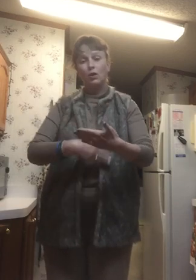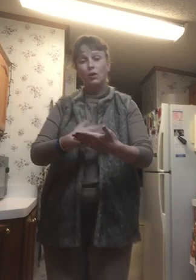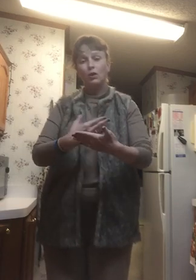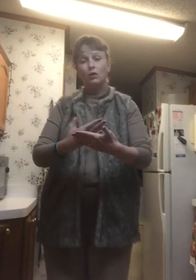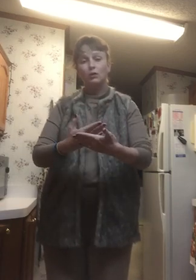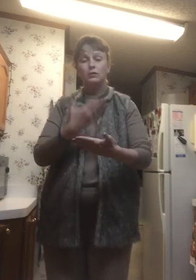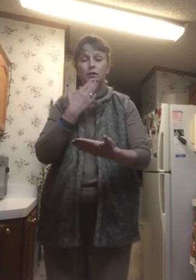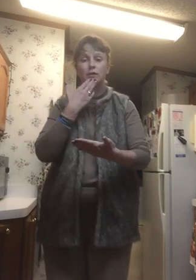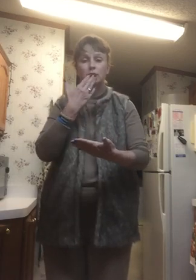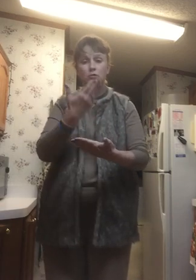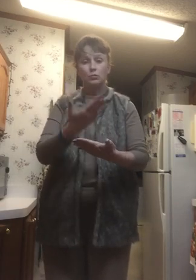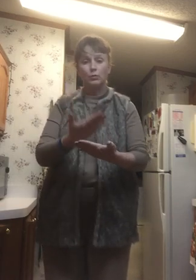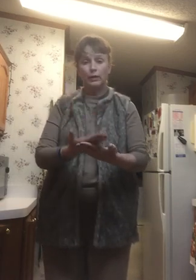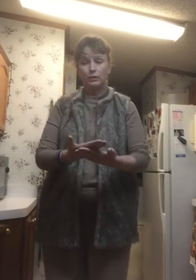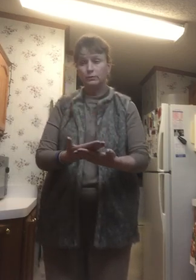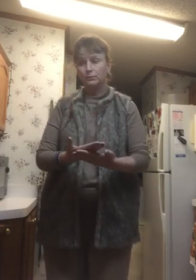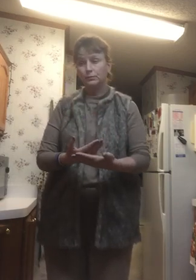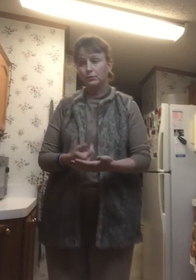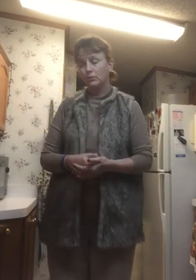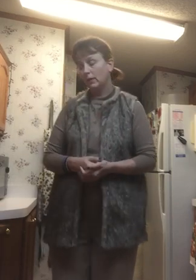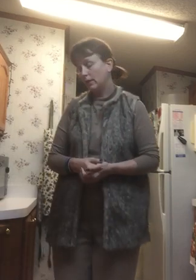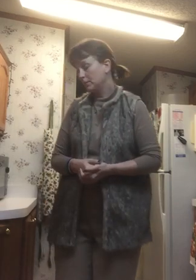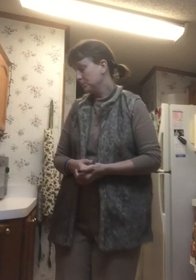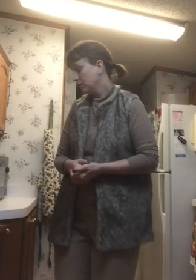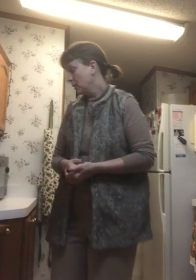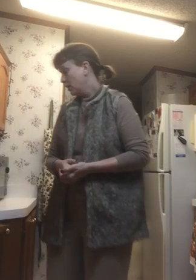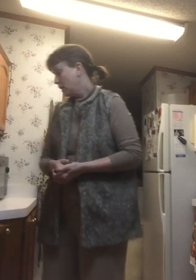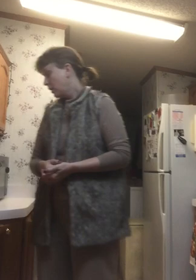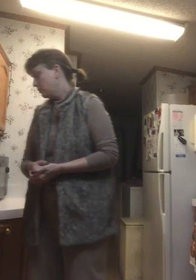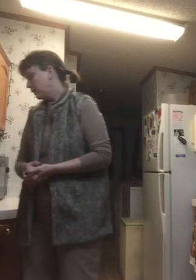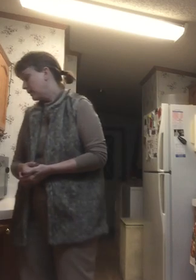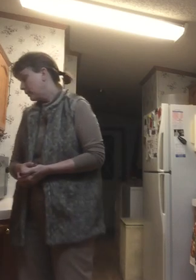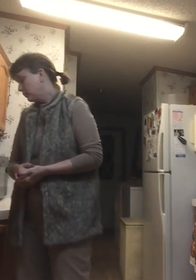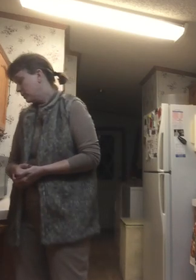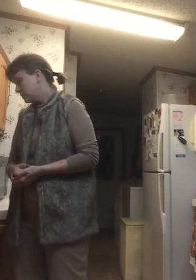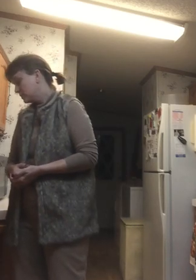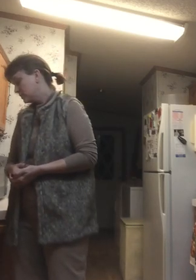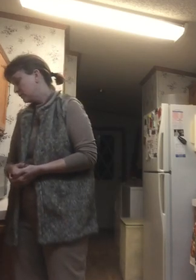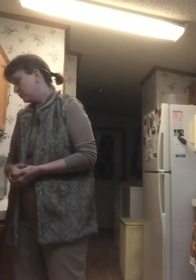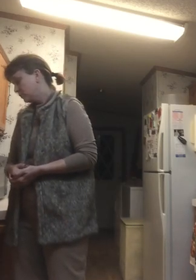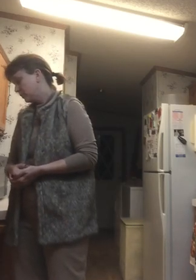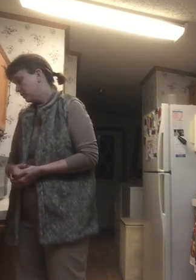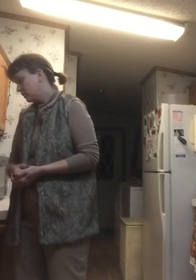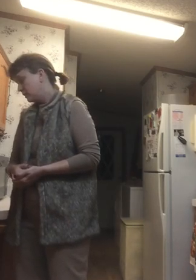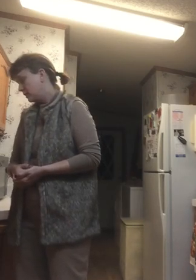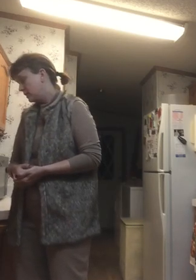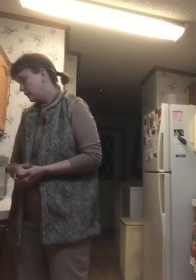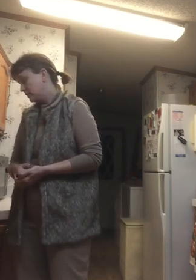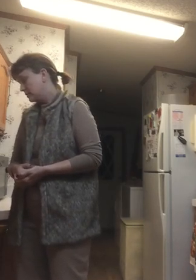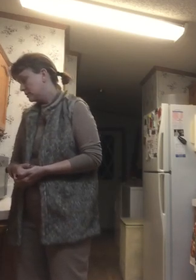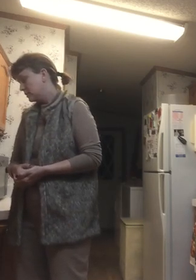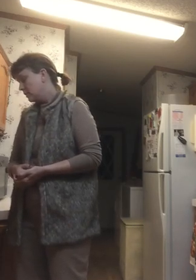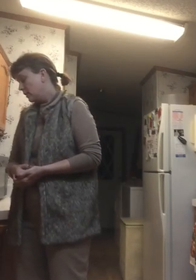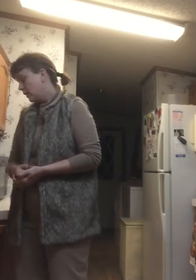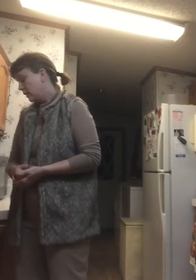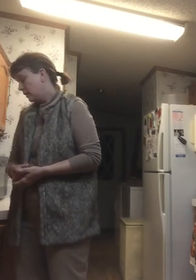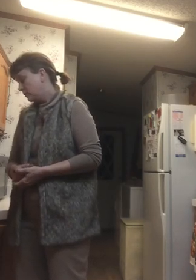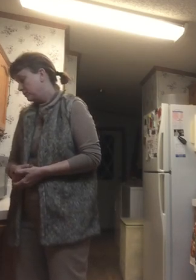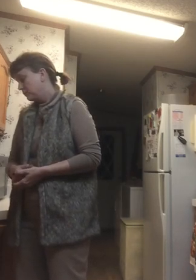All is well. Okay? Right now we're going to skip the word is,